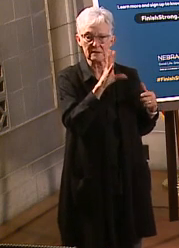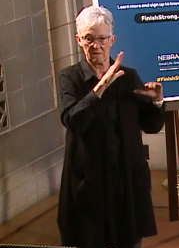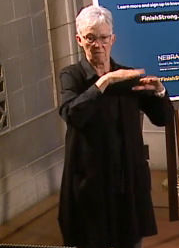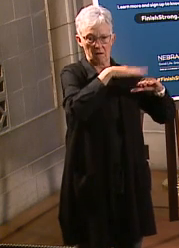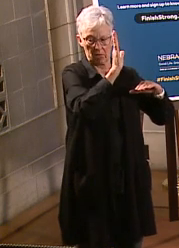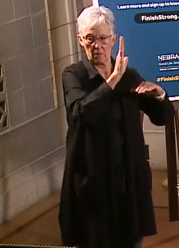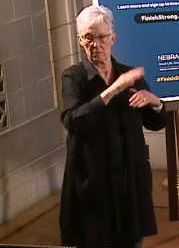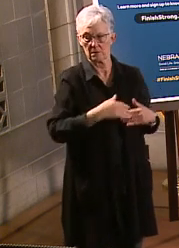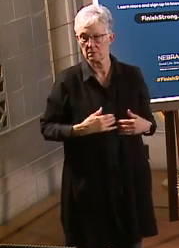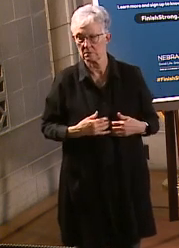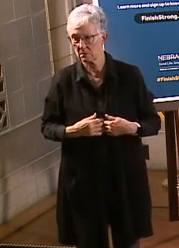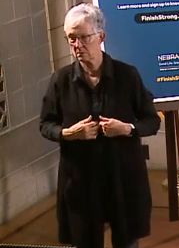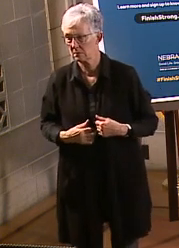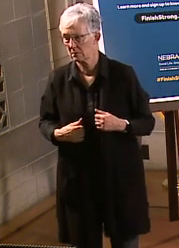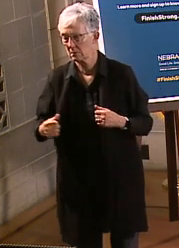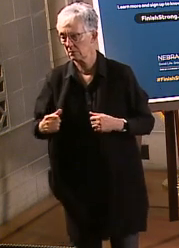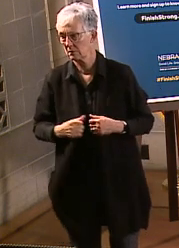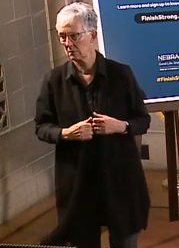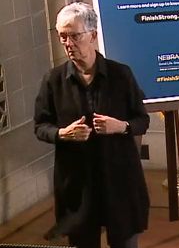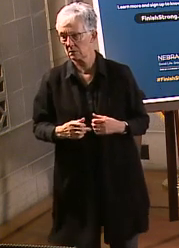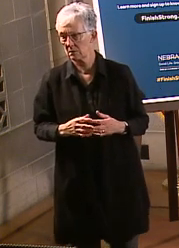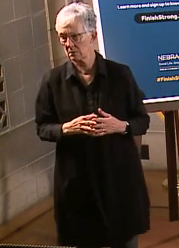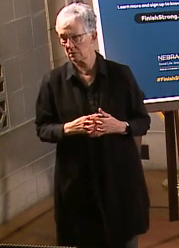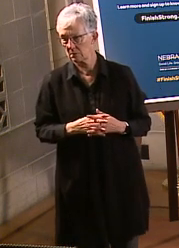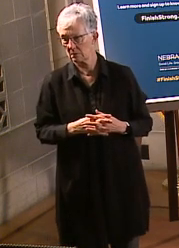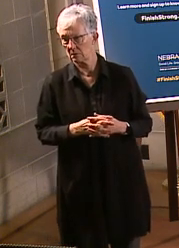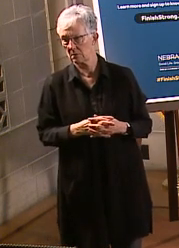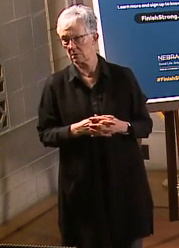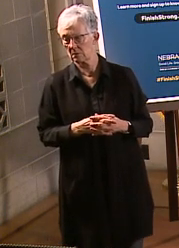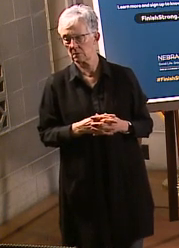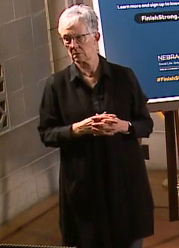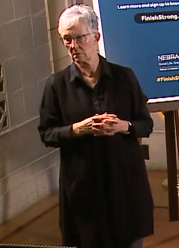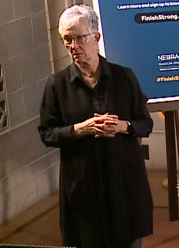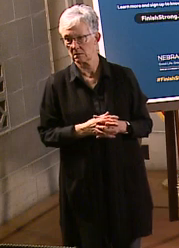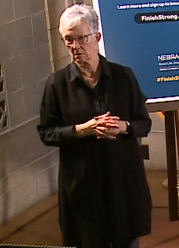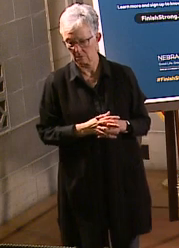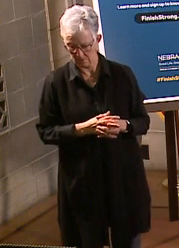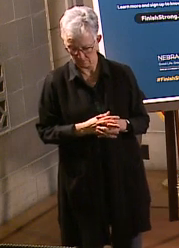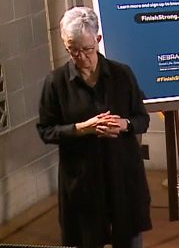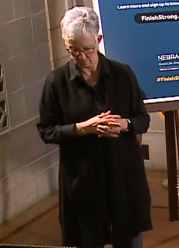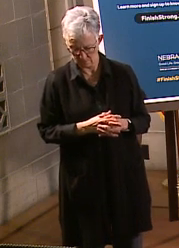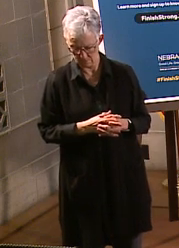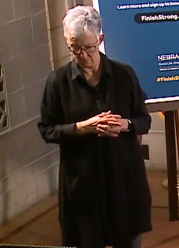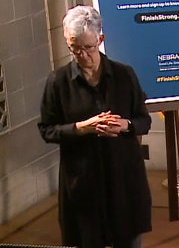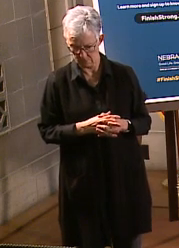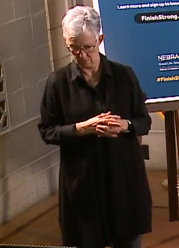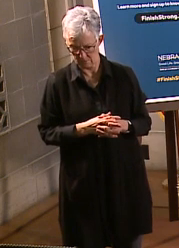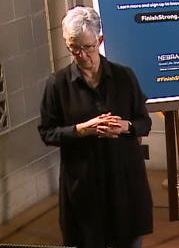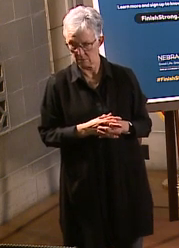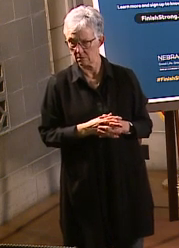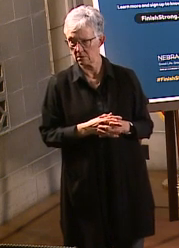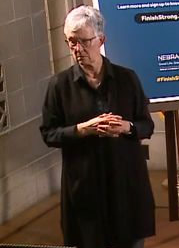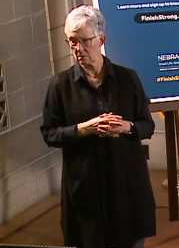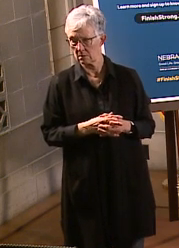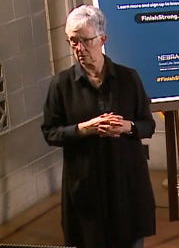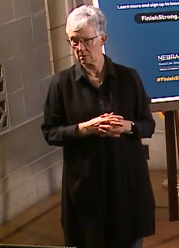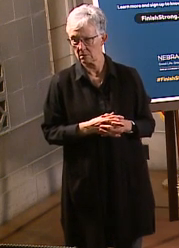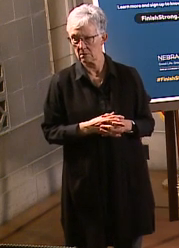that. And then Julie Anderson from the World Herald has a couple questions. She wants to know if we have any word on workplace